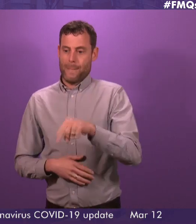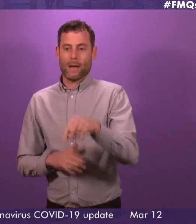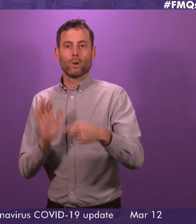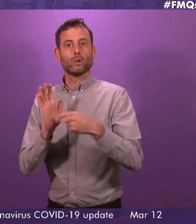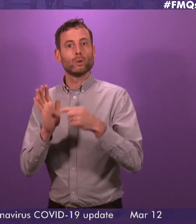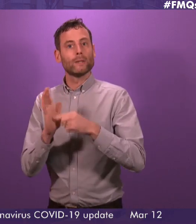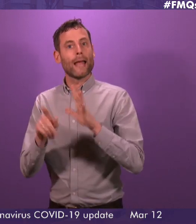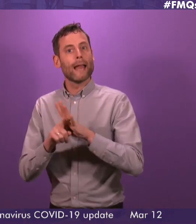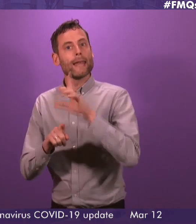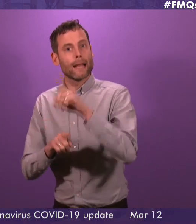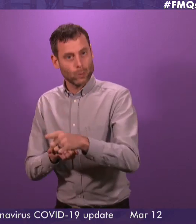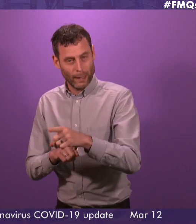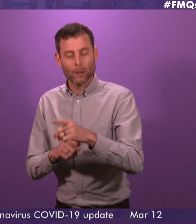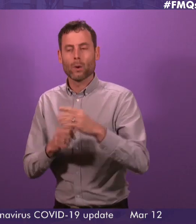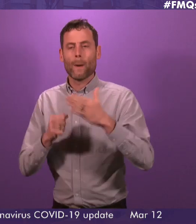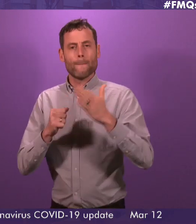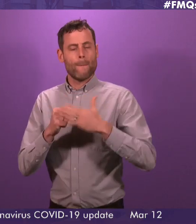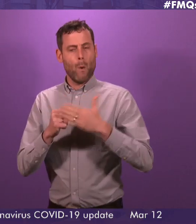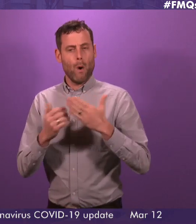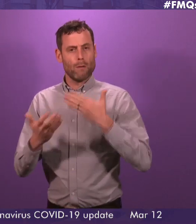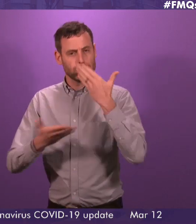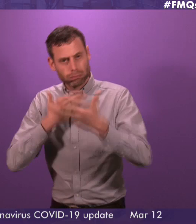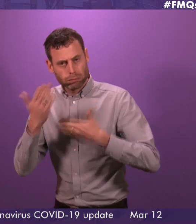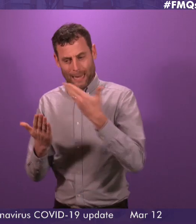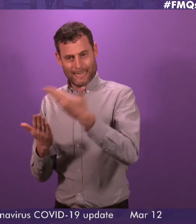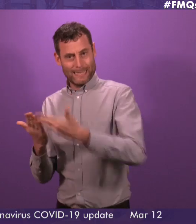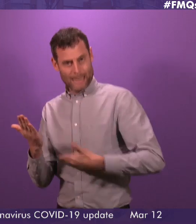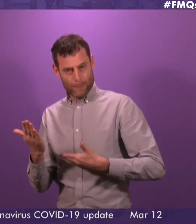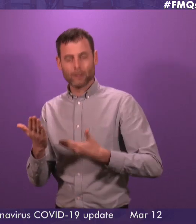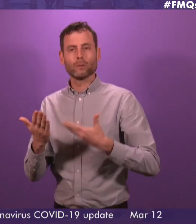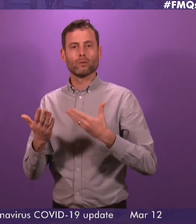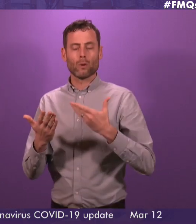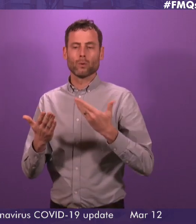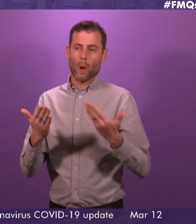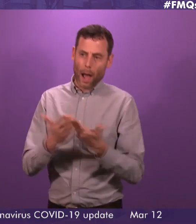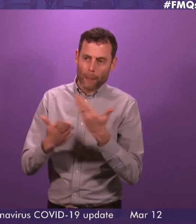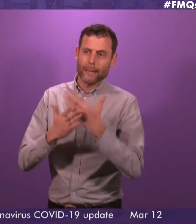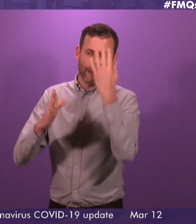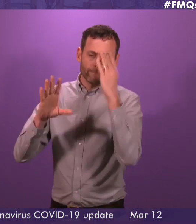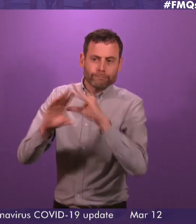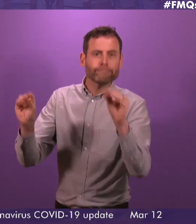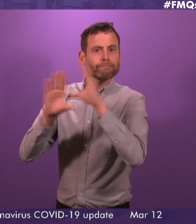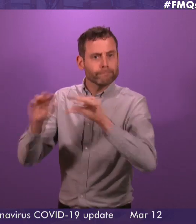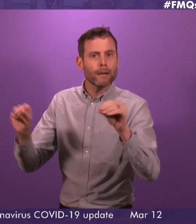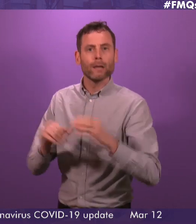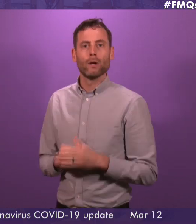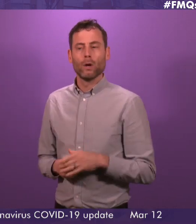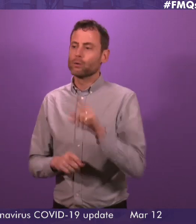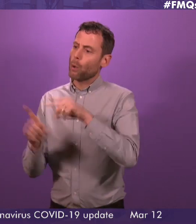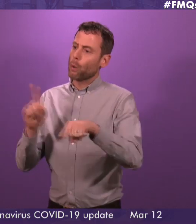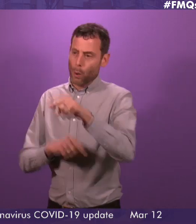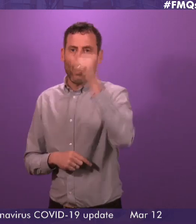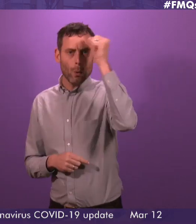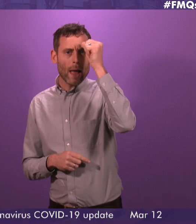business next week to make a further statement and update members further on that point. As members will be aware, I